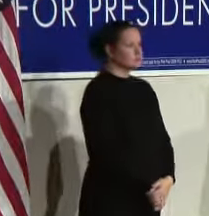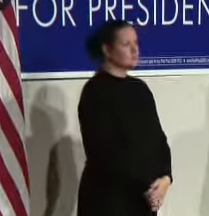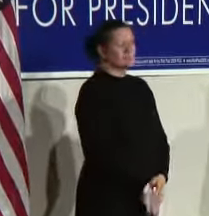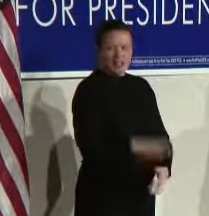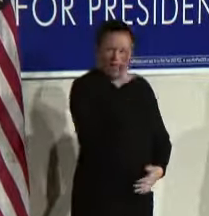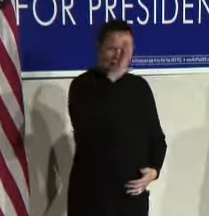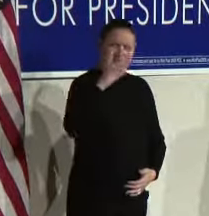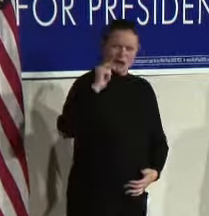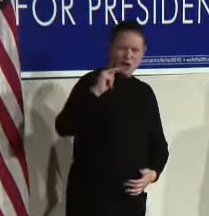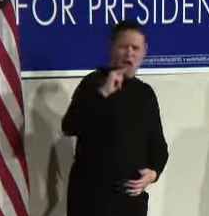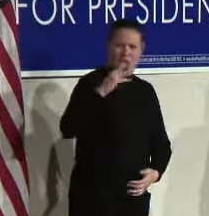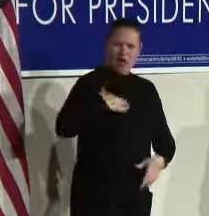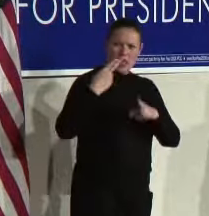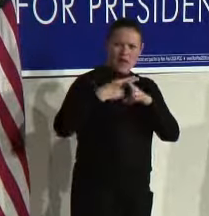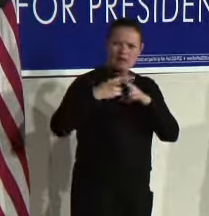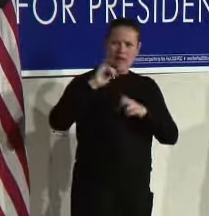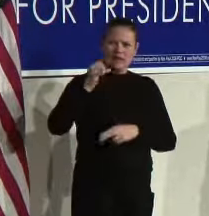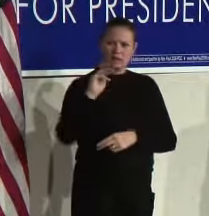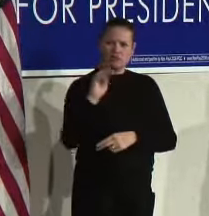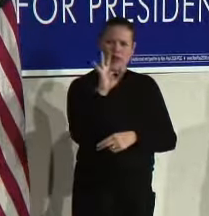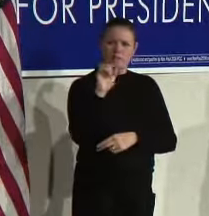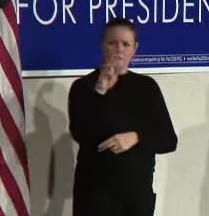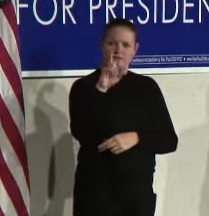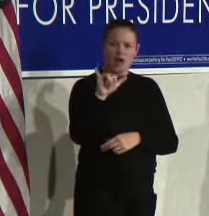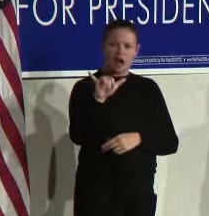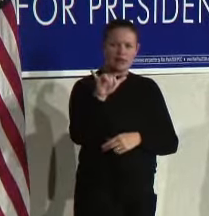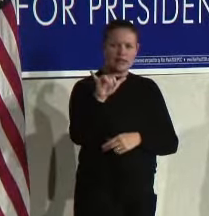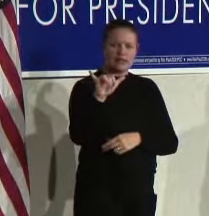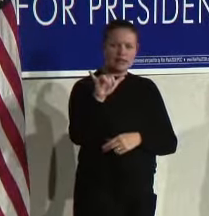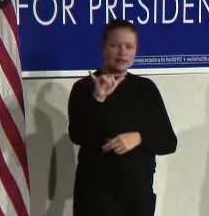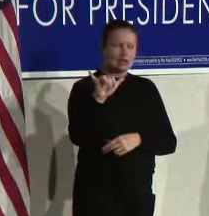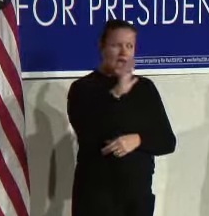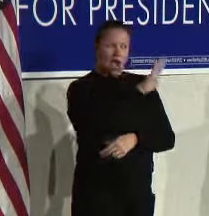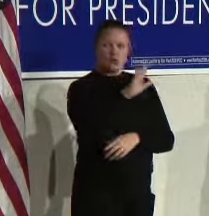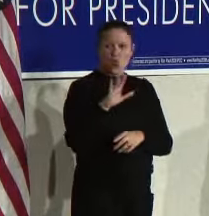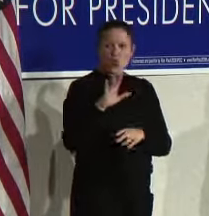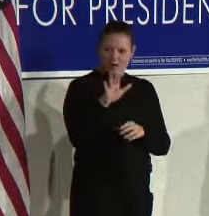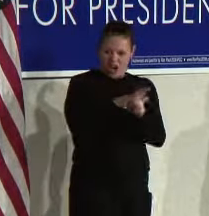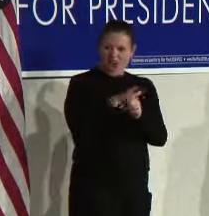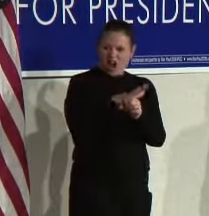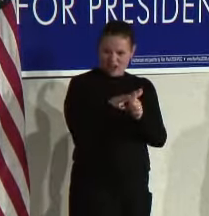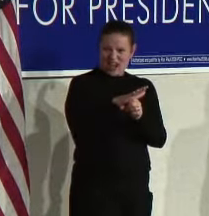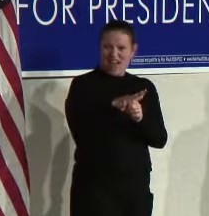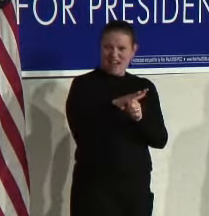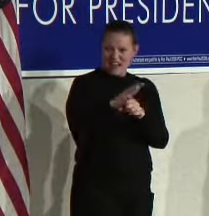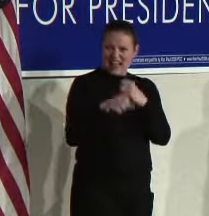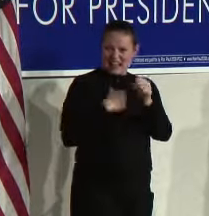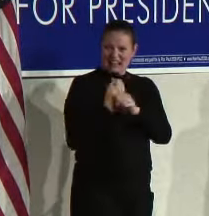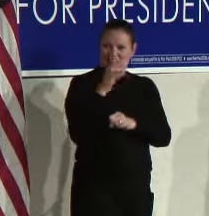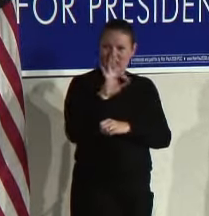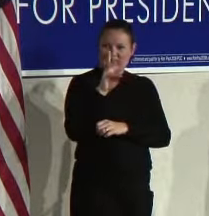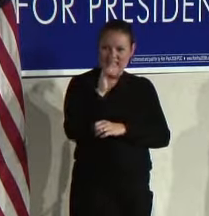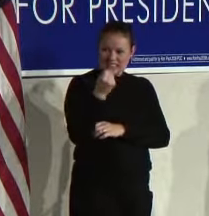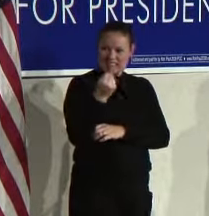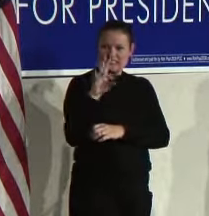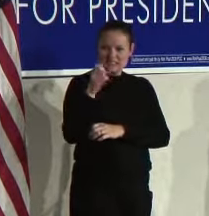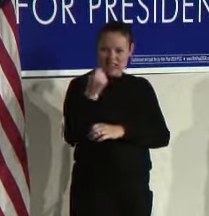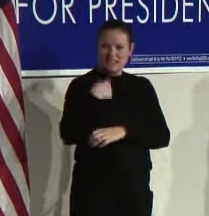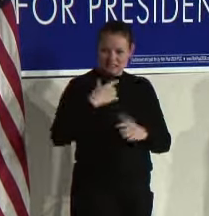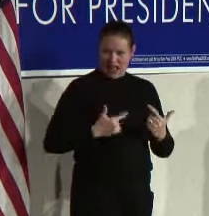Hi, Ron. I'm Jim Farley. I spent a lot of time in your district back in the late 60s and early 70s.